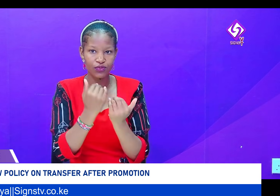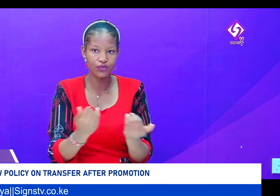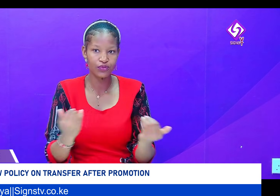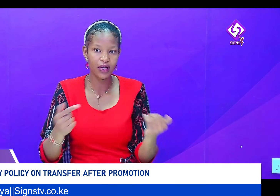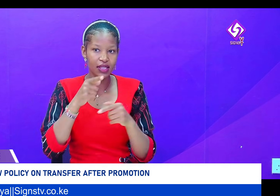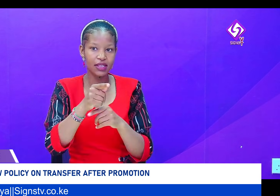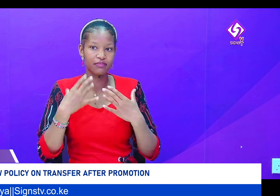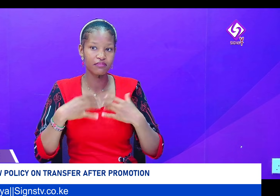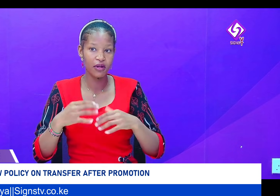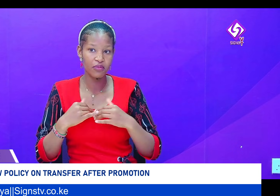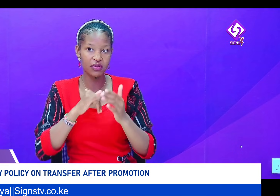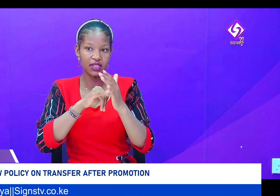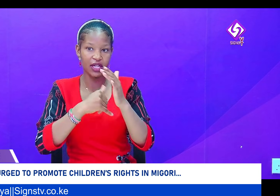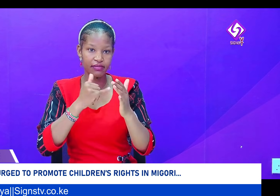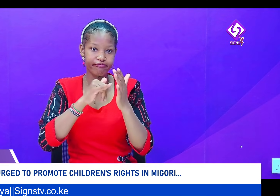children.